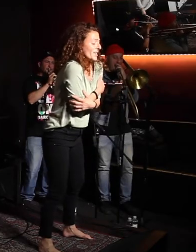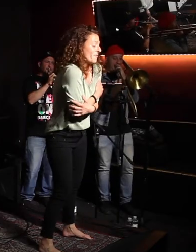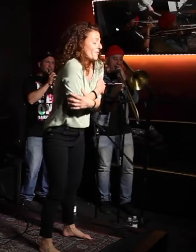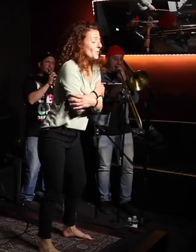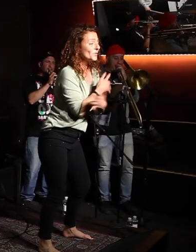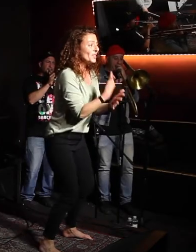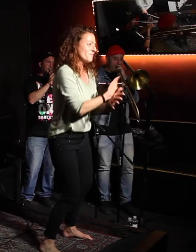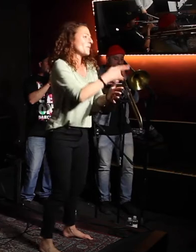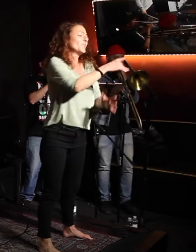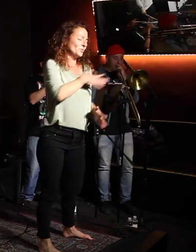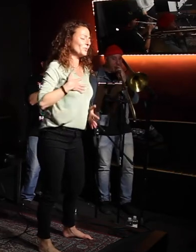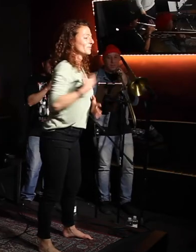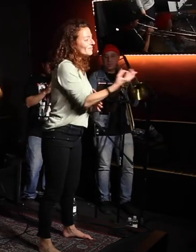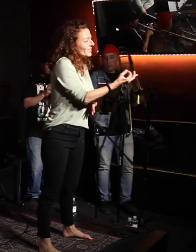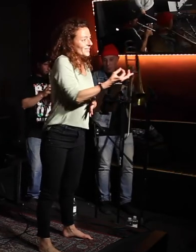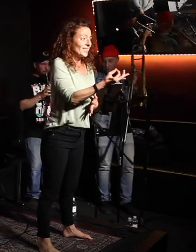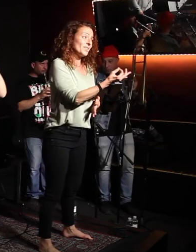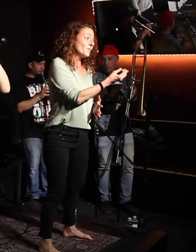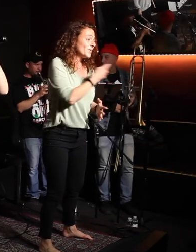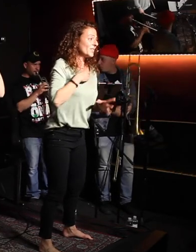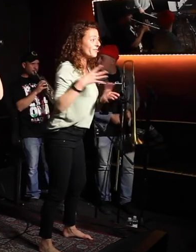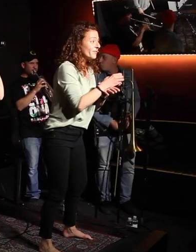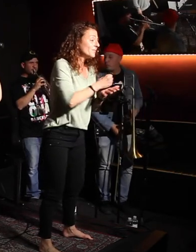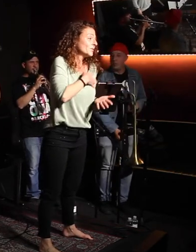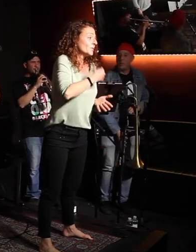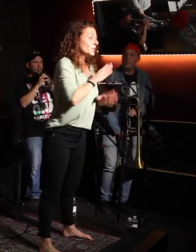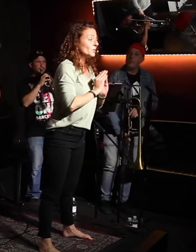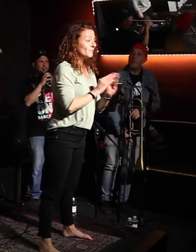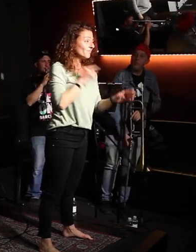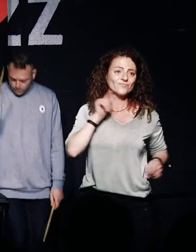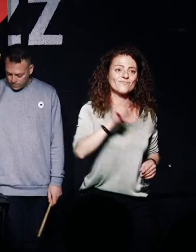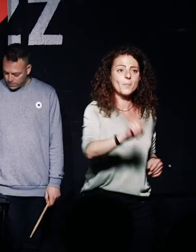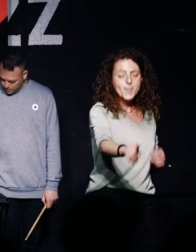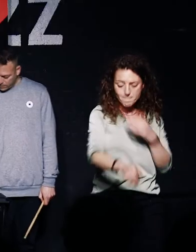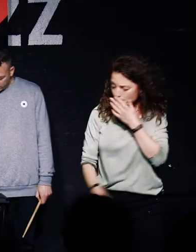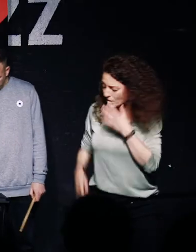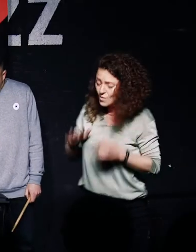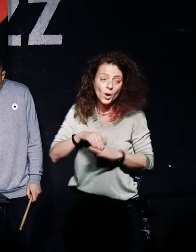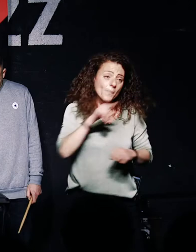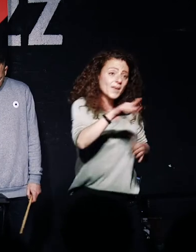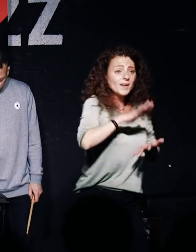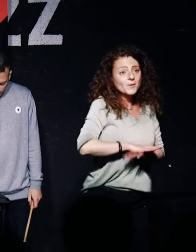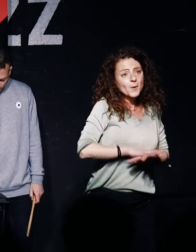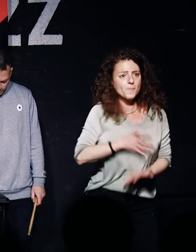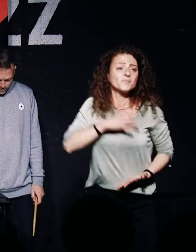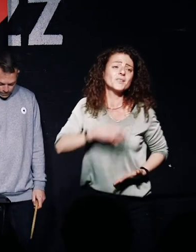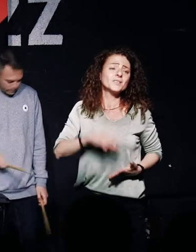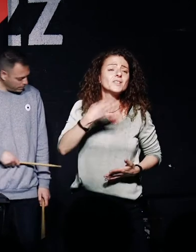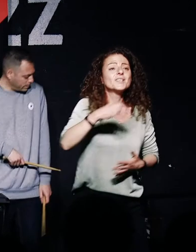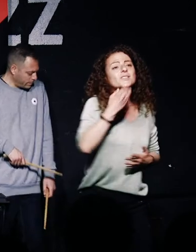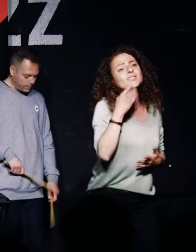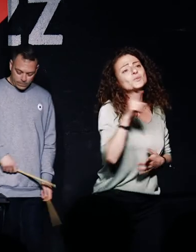if you told me what to do, cause I'd do anything for you. For you, I calm down,